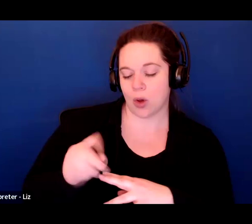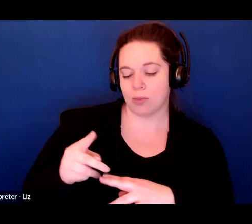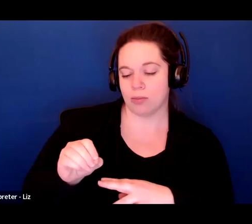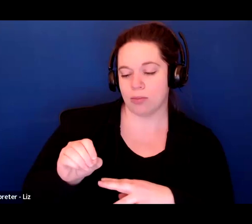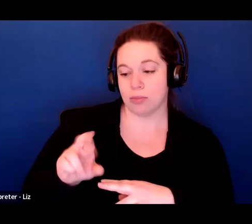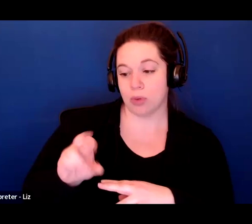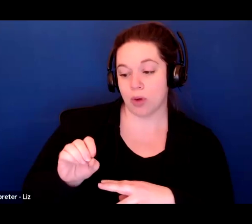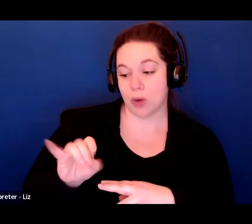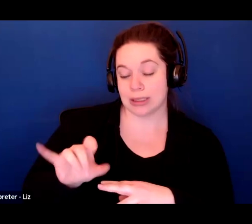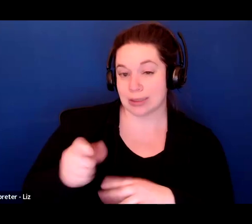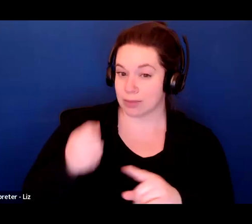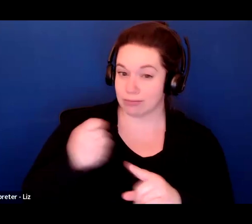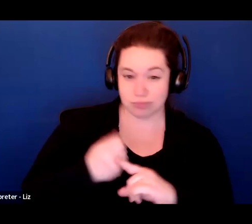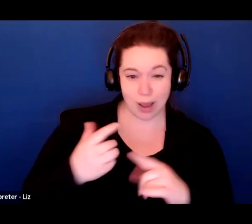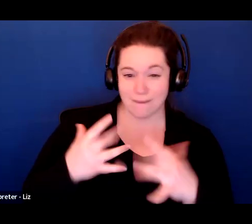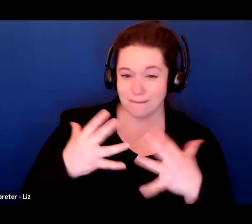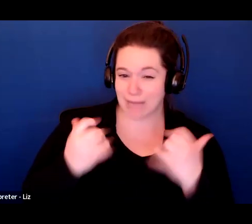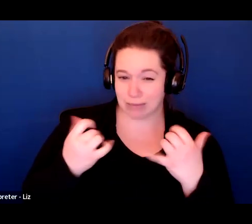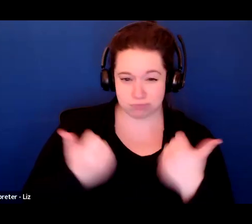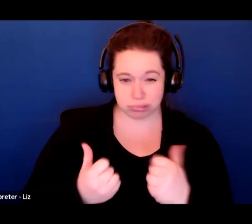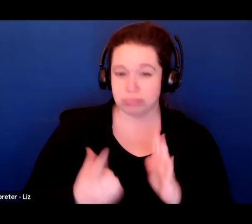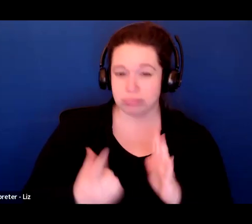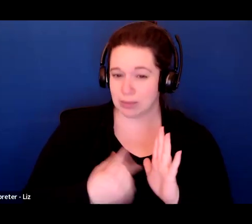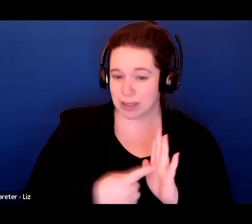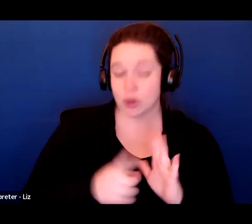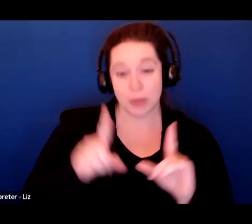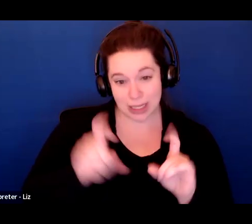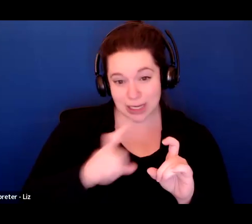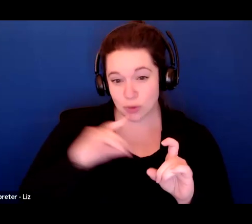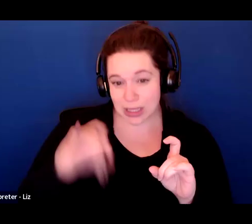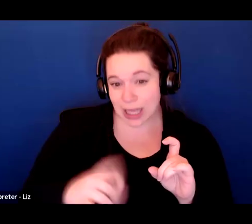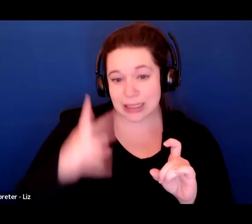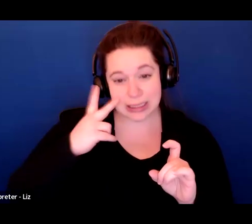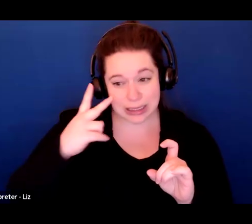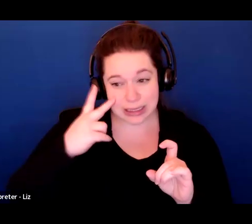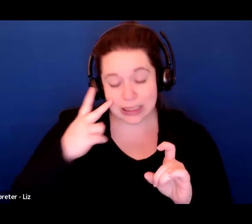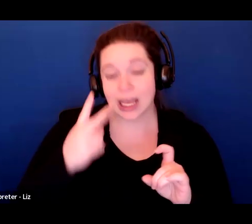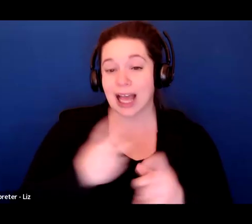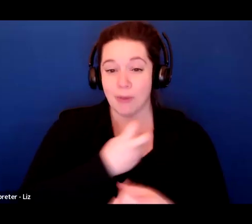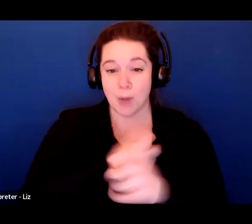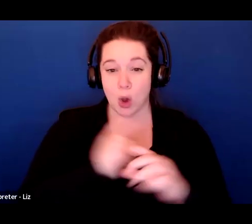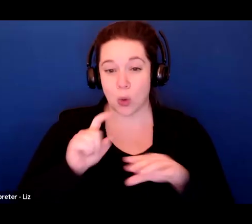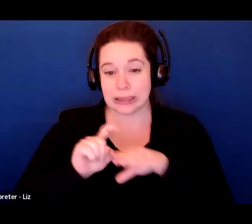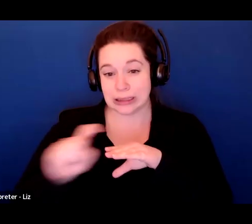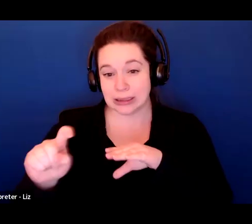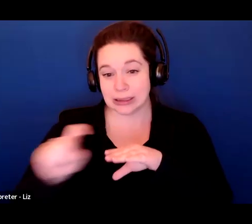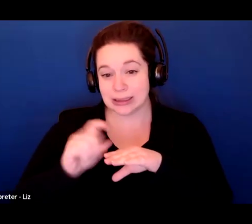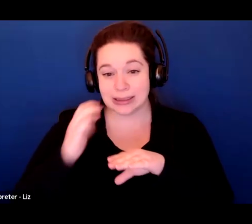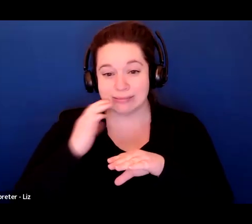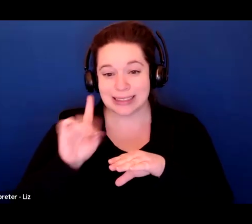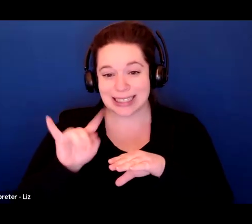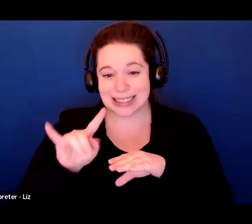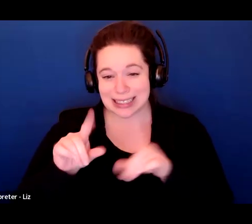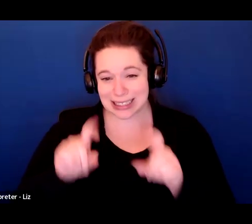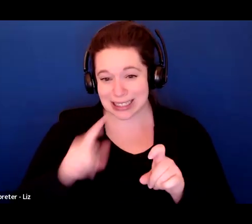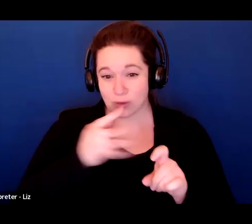really quickly sometimes. So you need to be tested for that to see, you need to have bone density tests if you're a woman, if